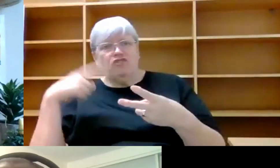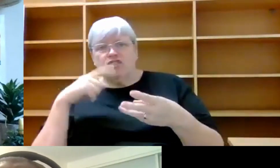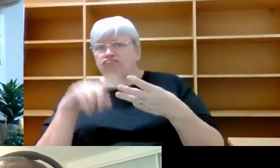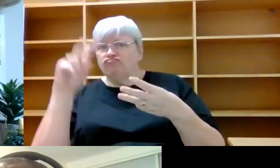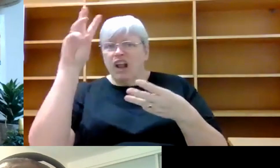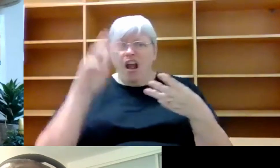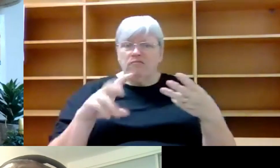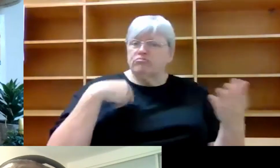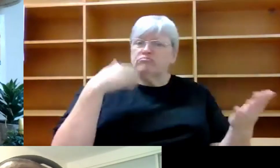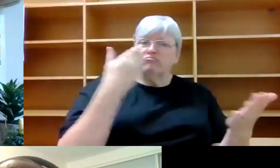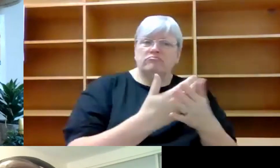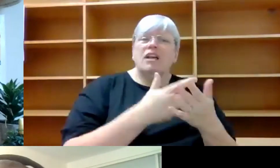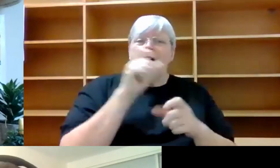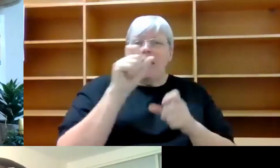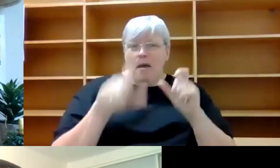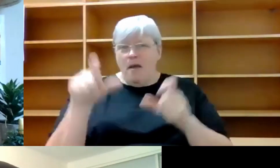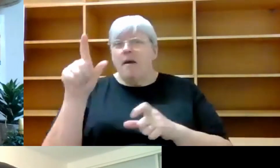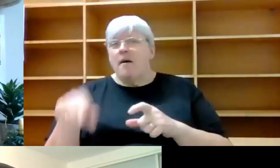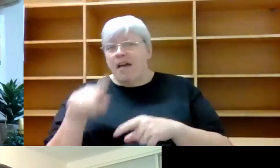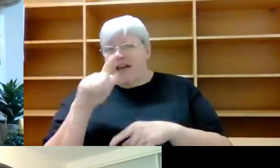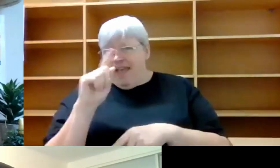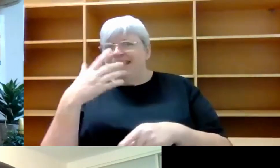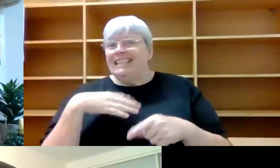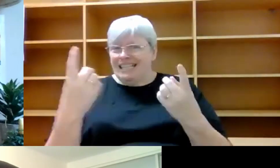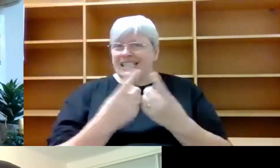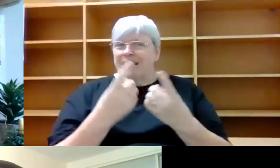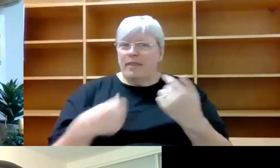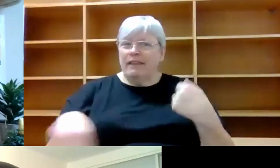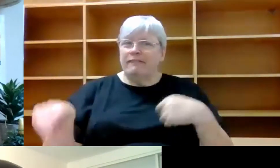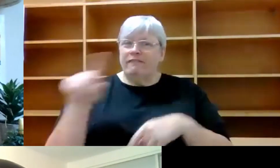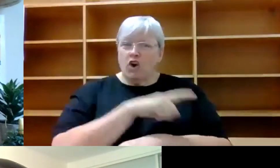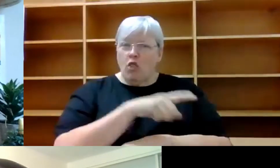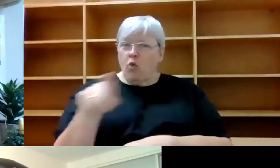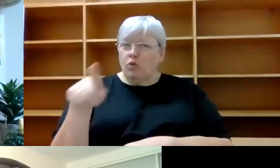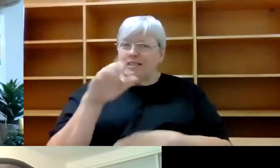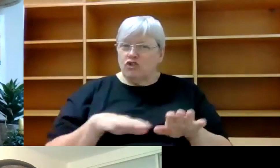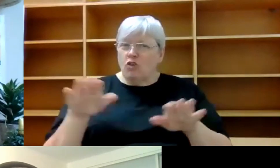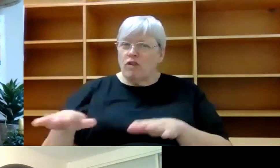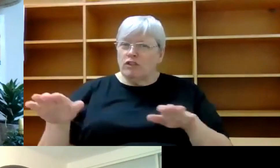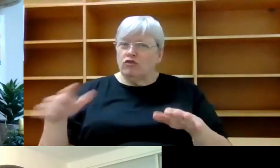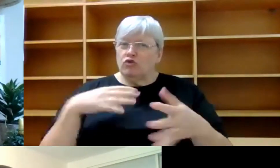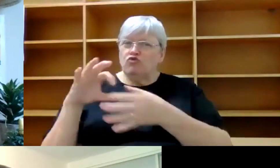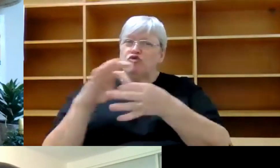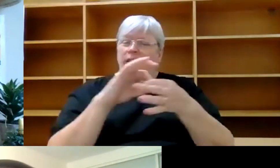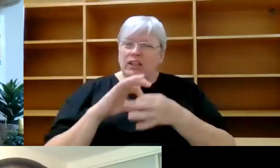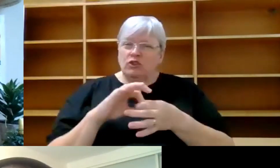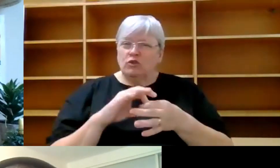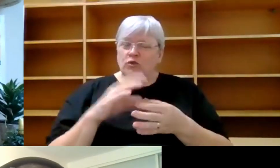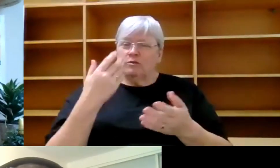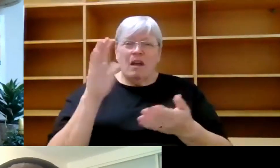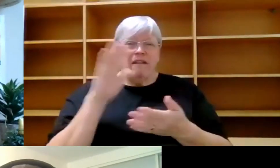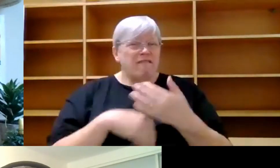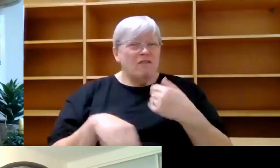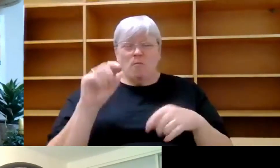diverse population there, and they need something for those kids to relate to. If you're coming from Pakistan or the